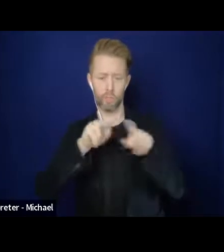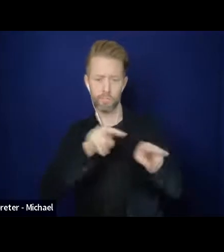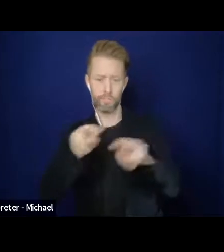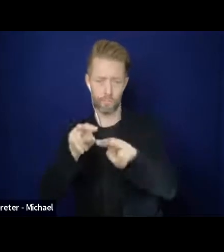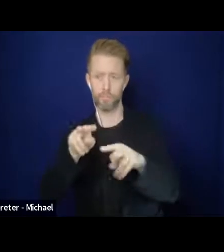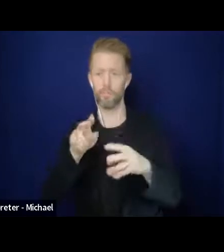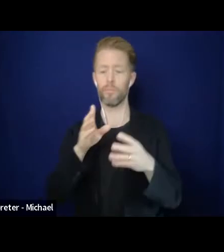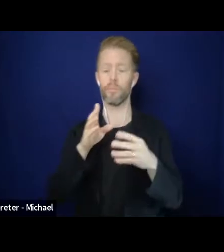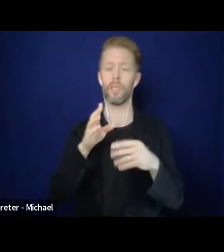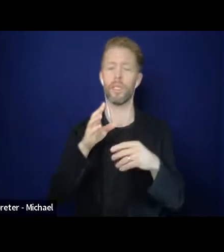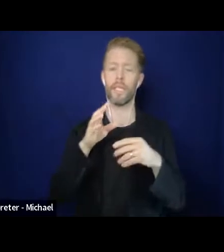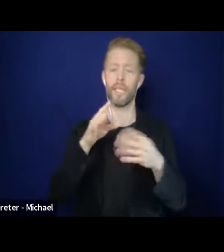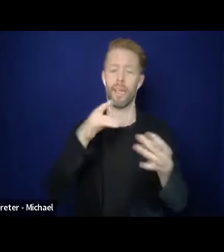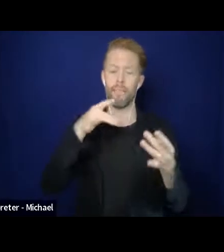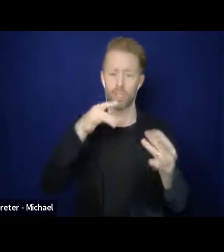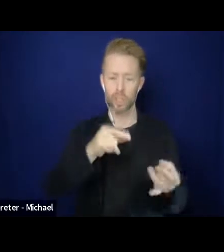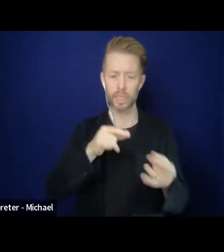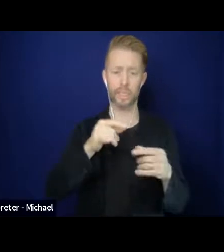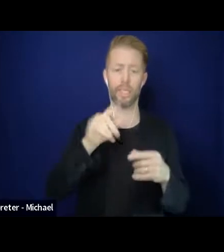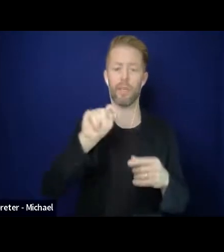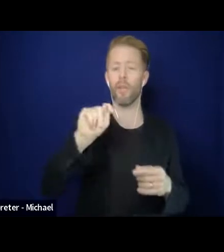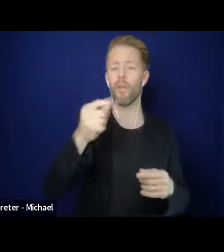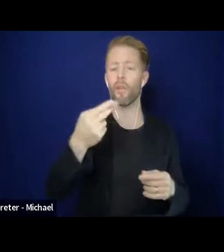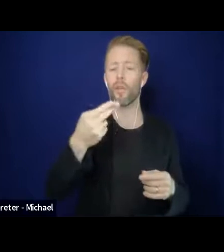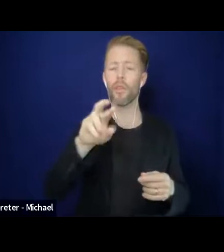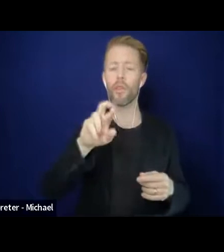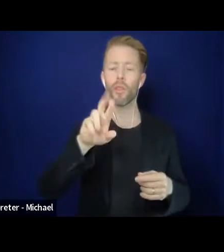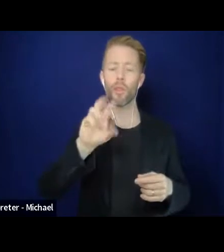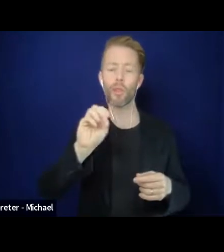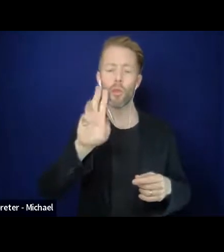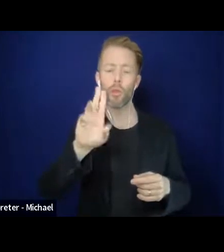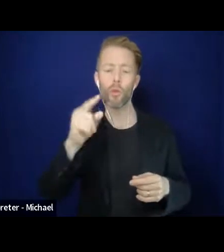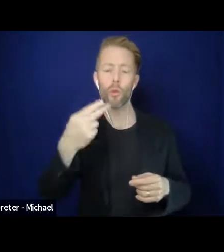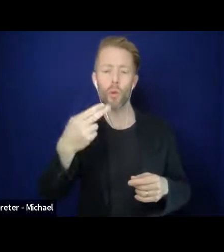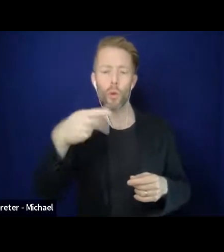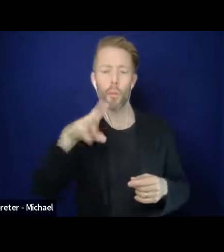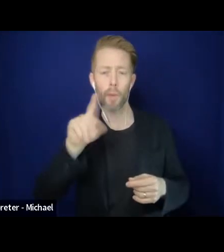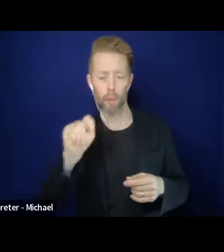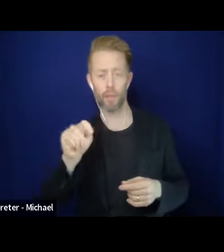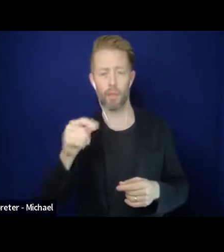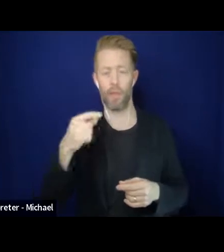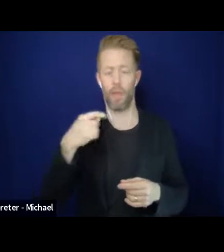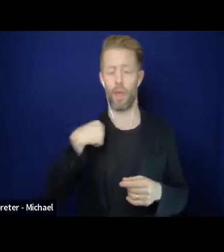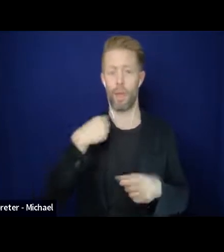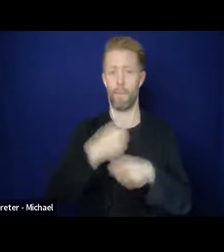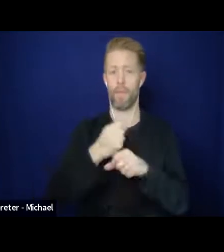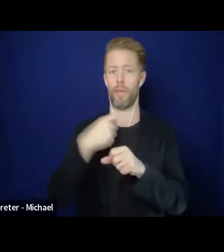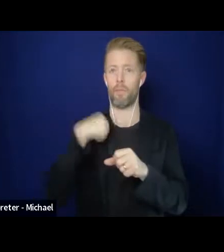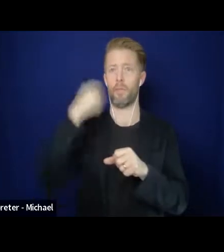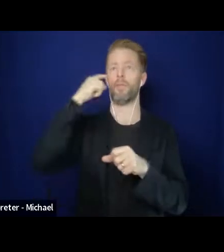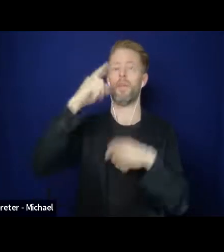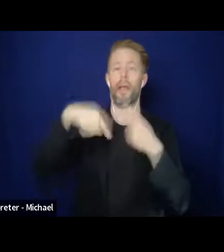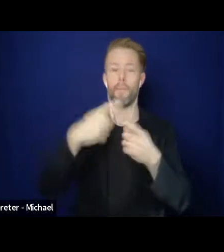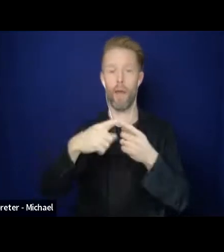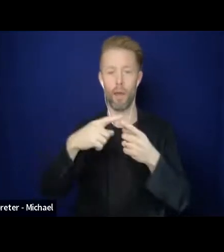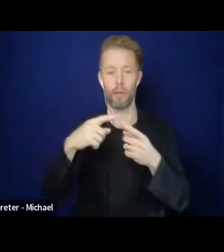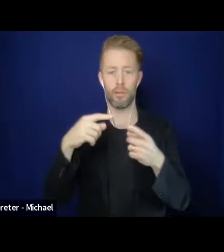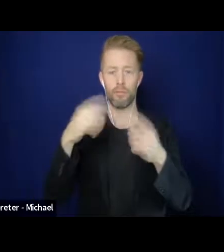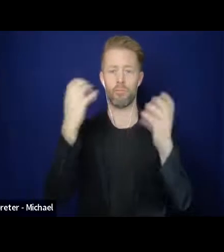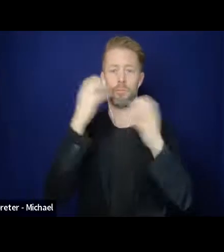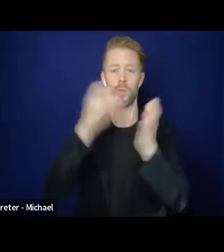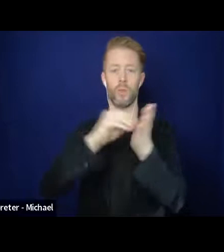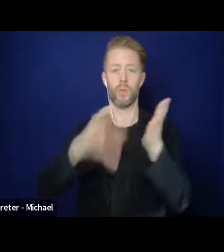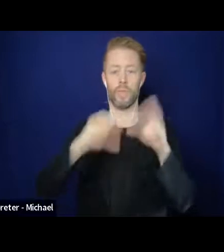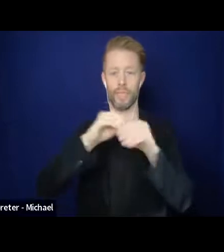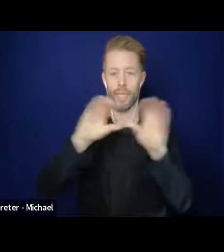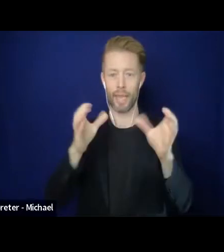and efficiency really makes me wonder about the resilient and frankly remarkable students in classrooms today and how they're striving